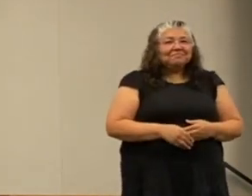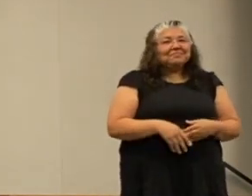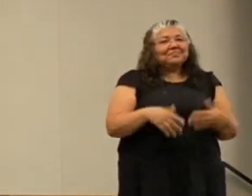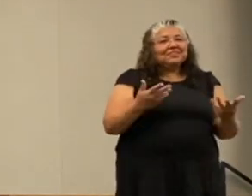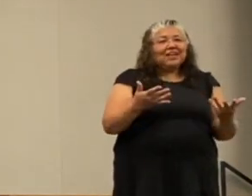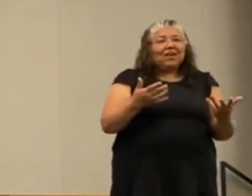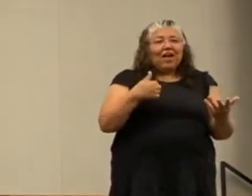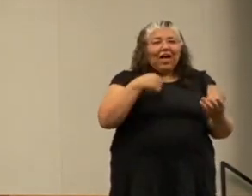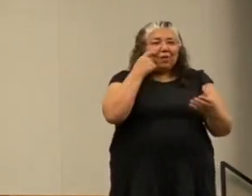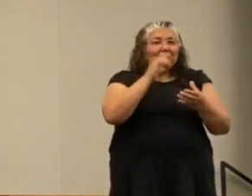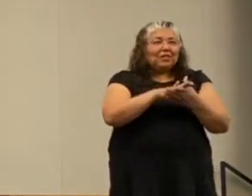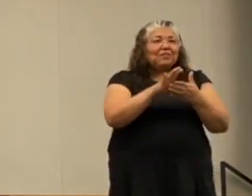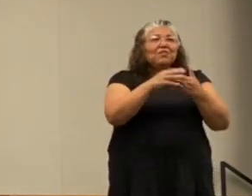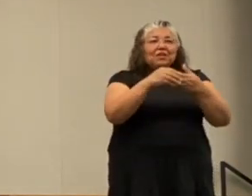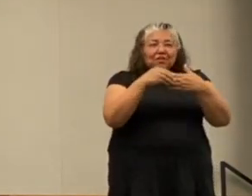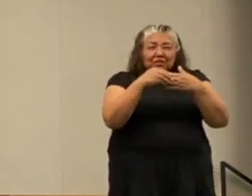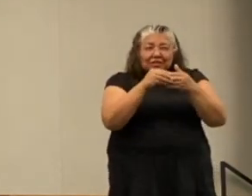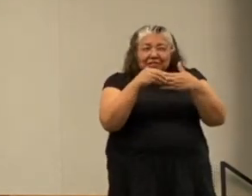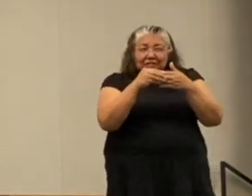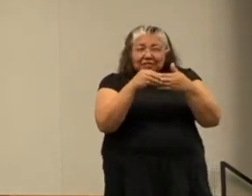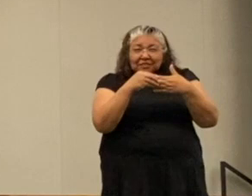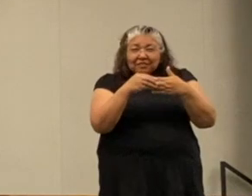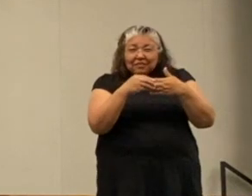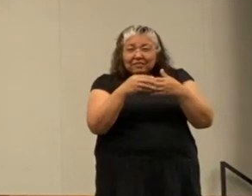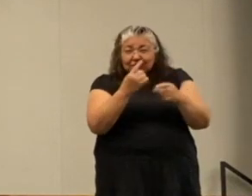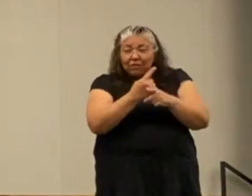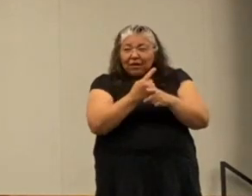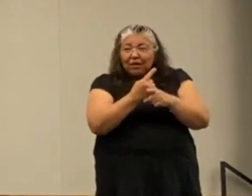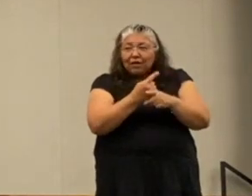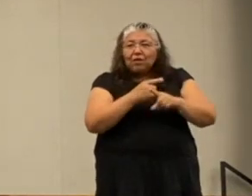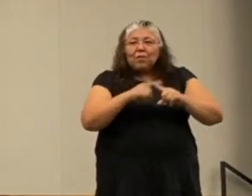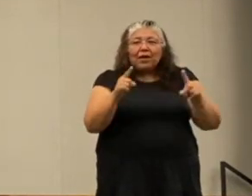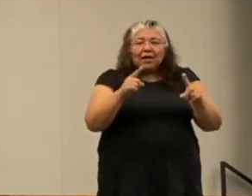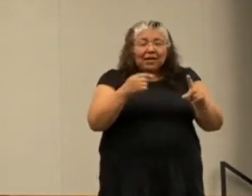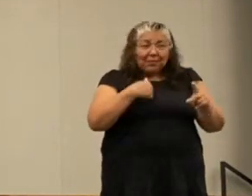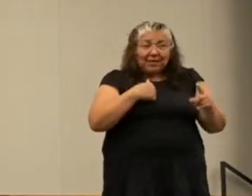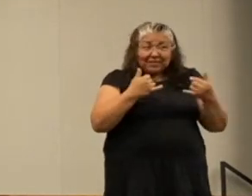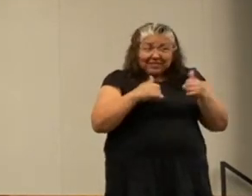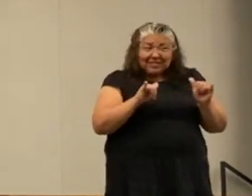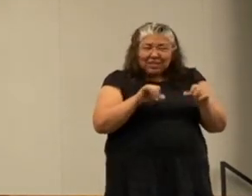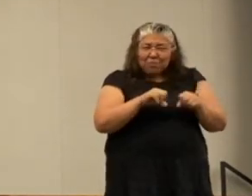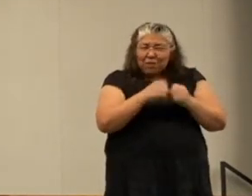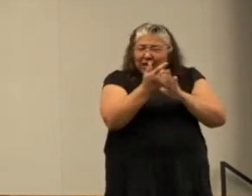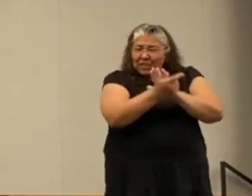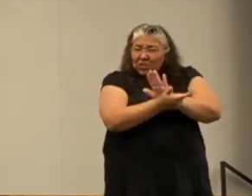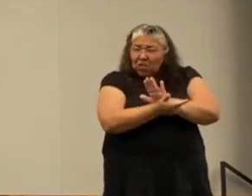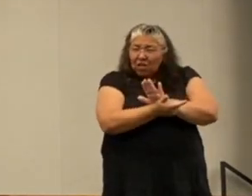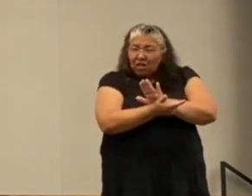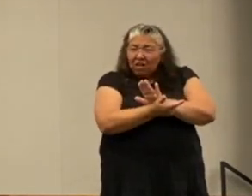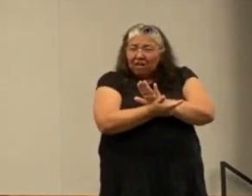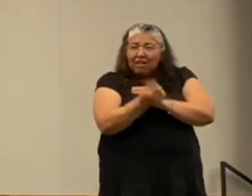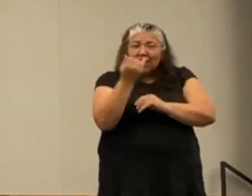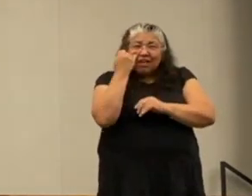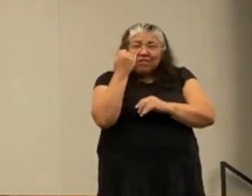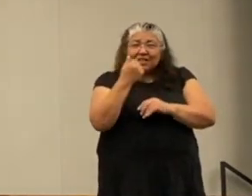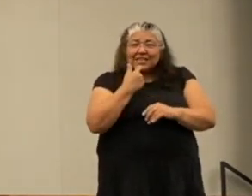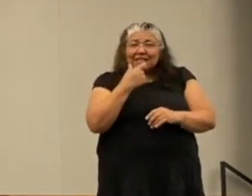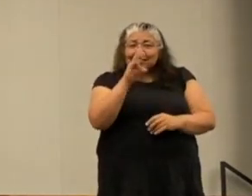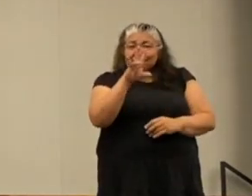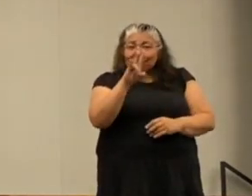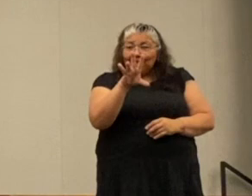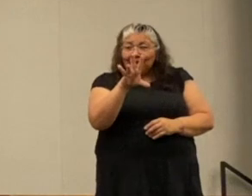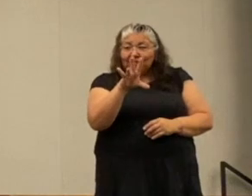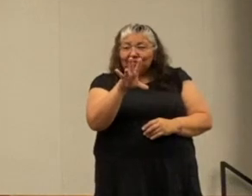that there is leniency there, right? But am I still breaking the law if it says